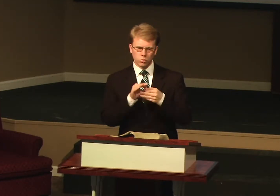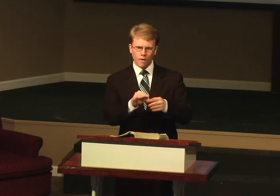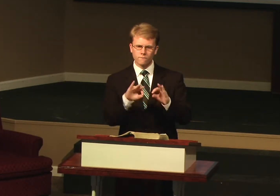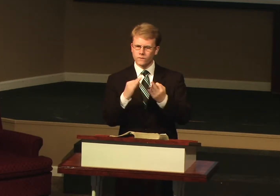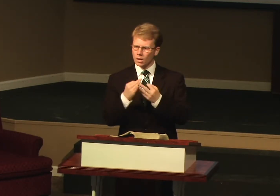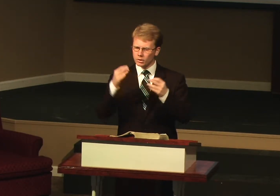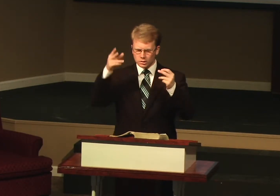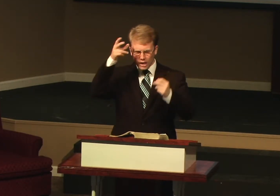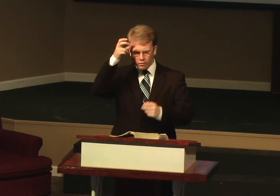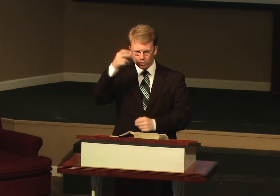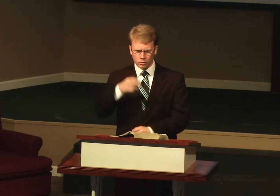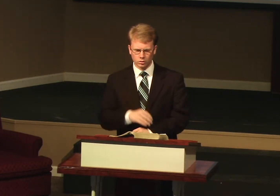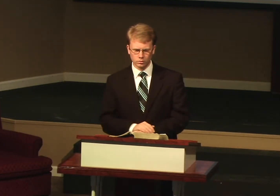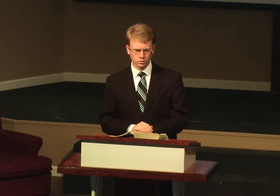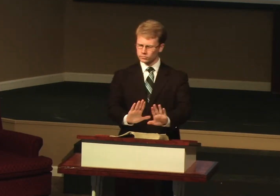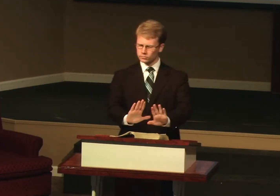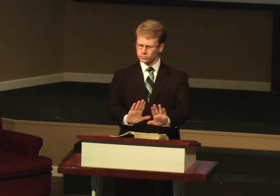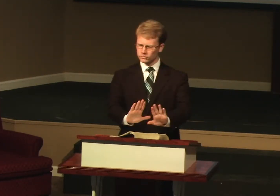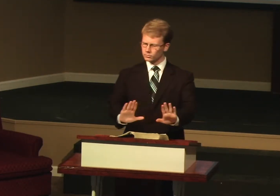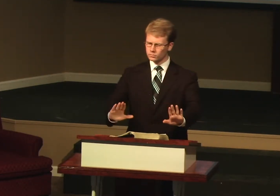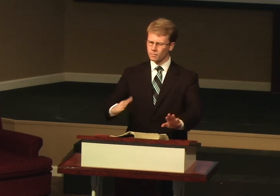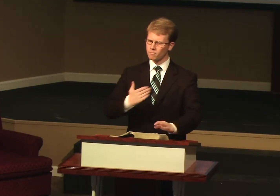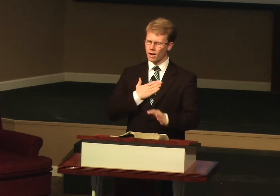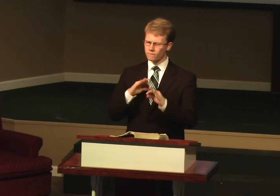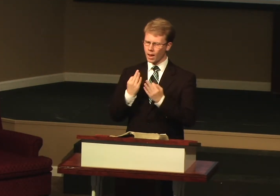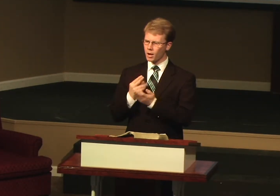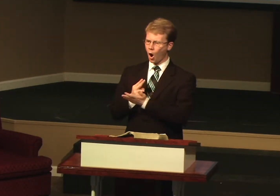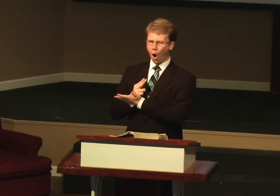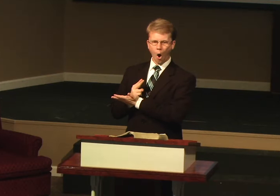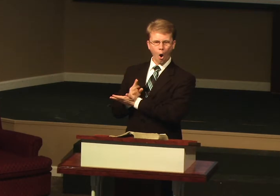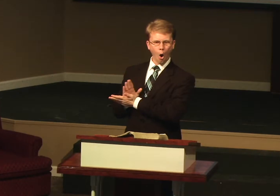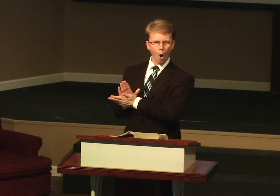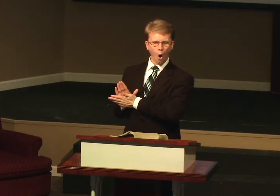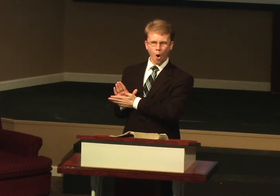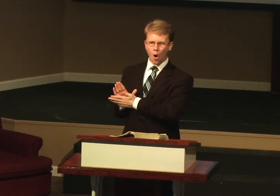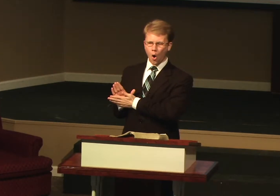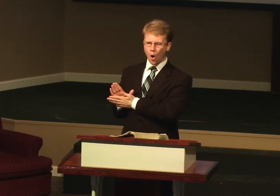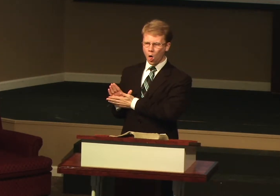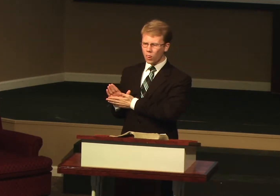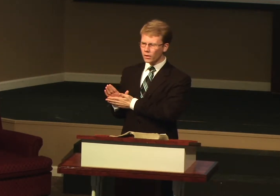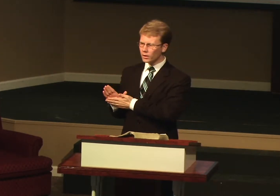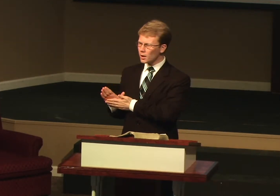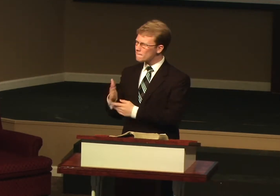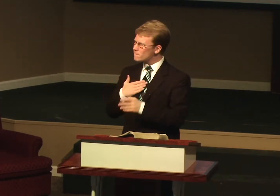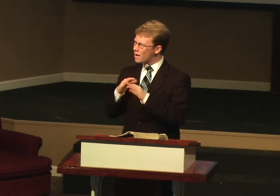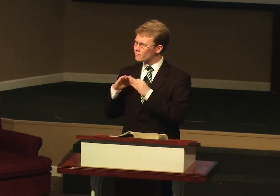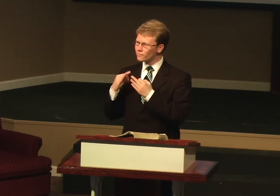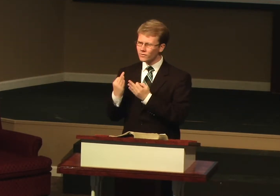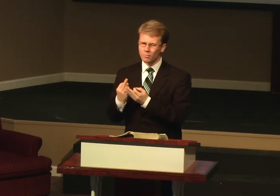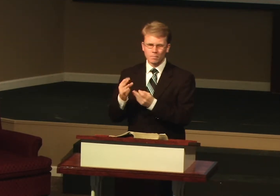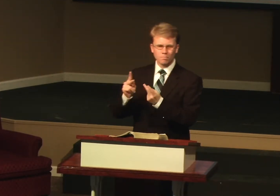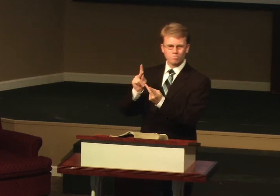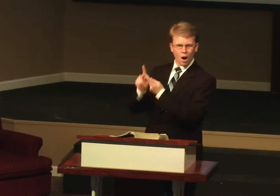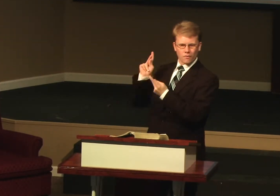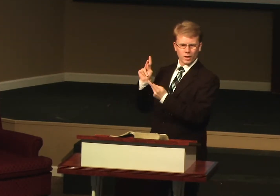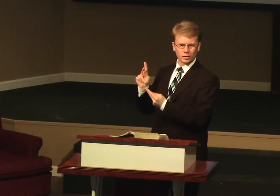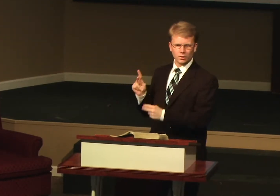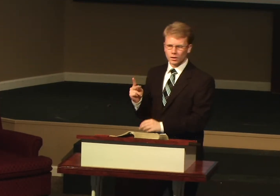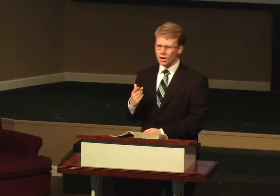come. You're of the devil, your father. This is a holy place. My